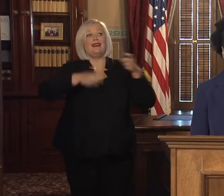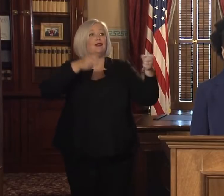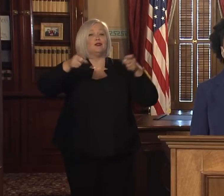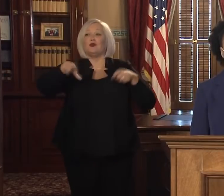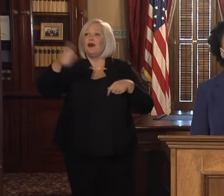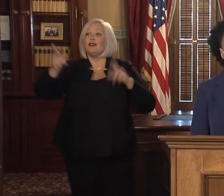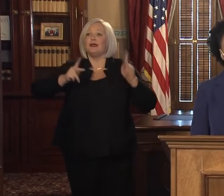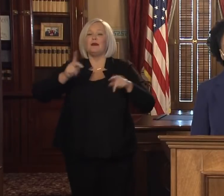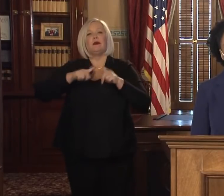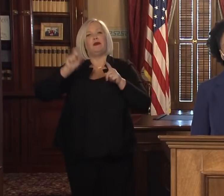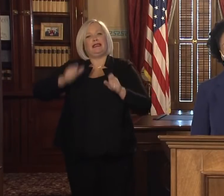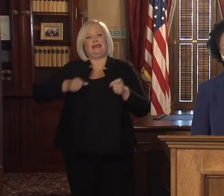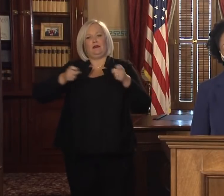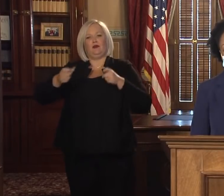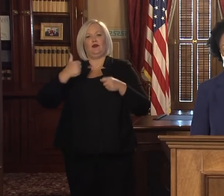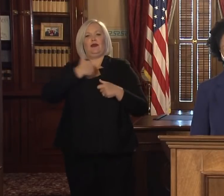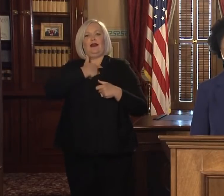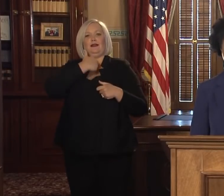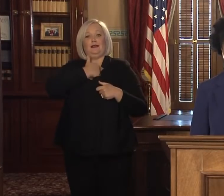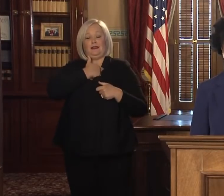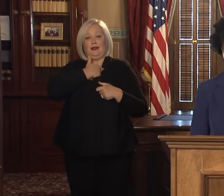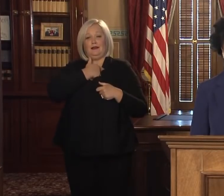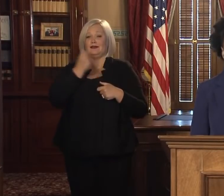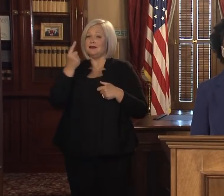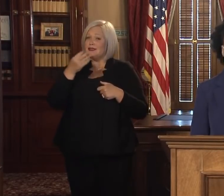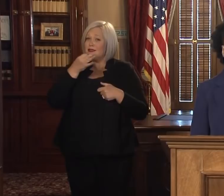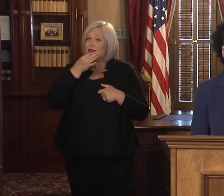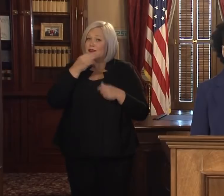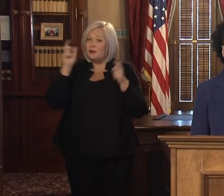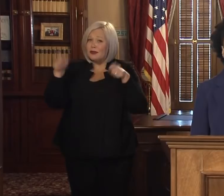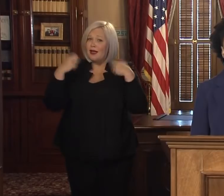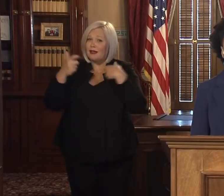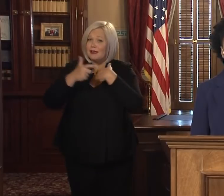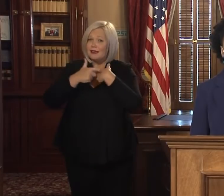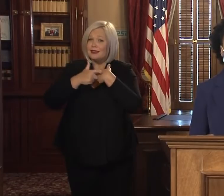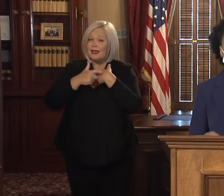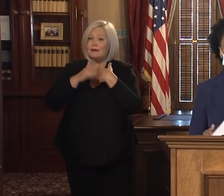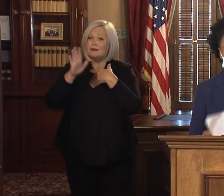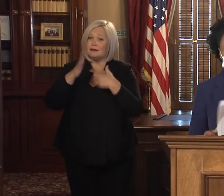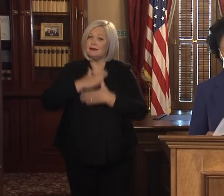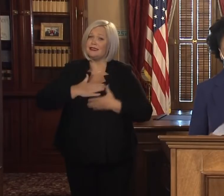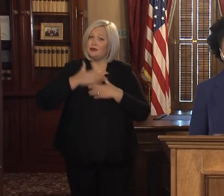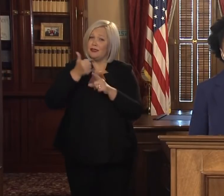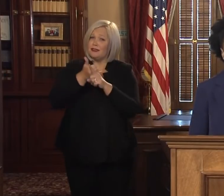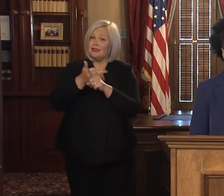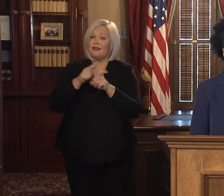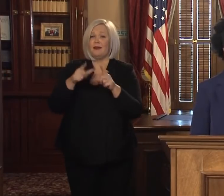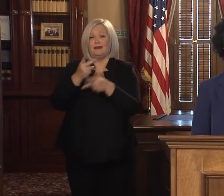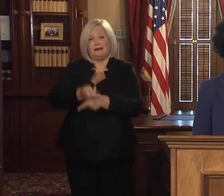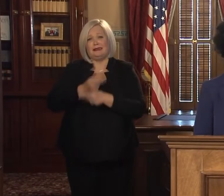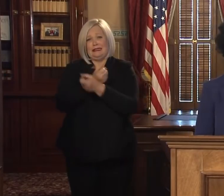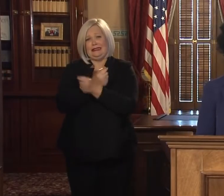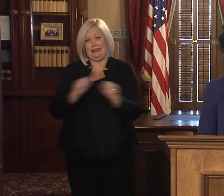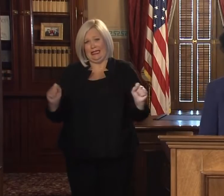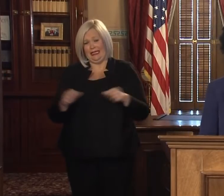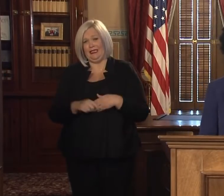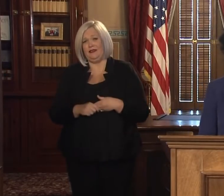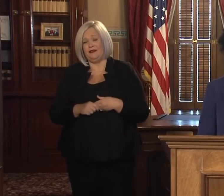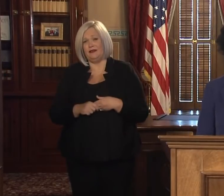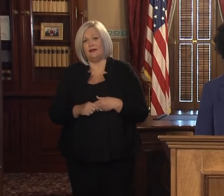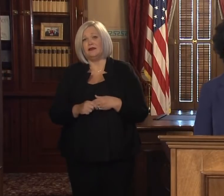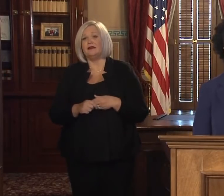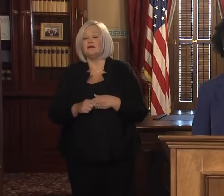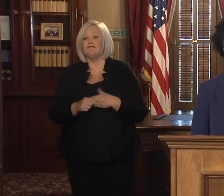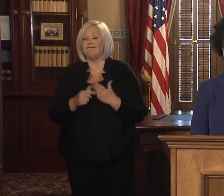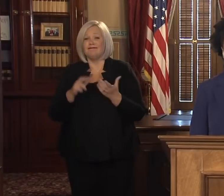behaviors. Especially as we move into the holiday season, please enjoy yourself, but be safe. It's safest not